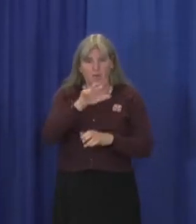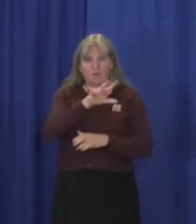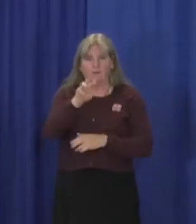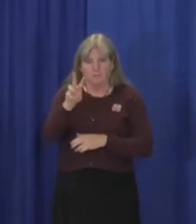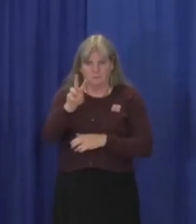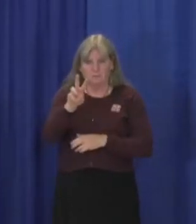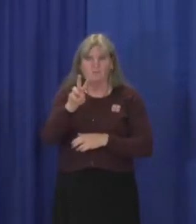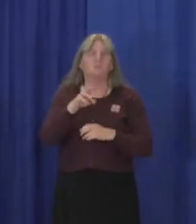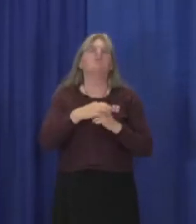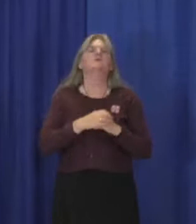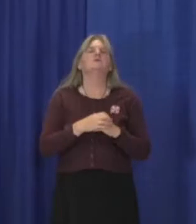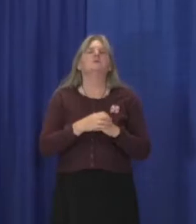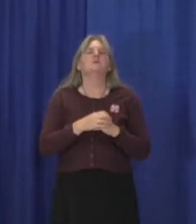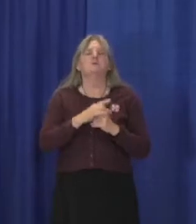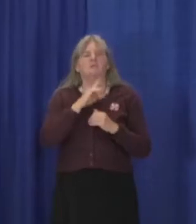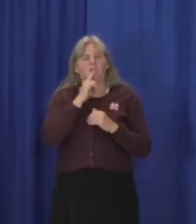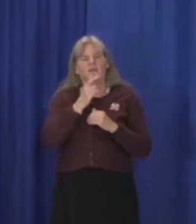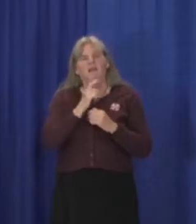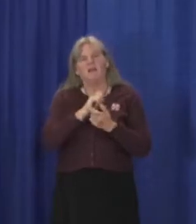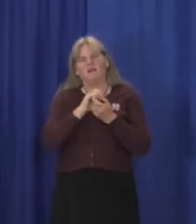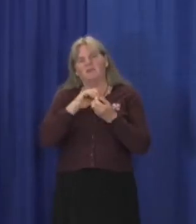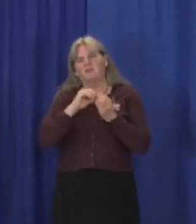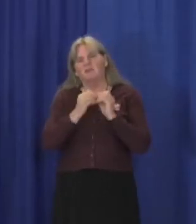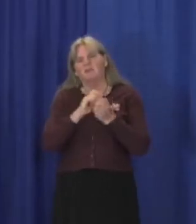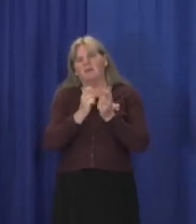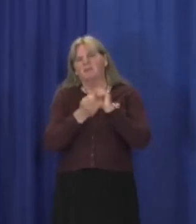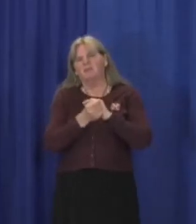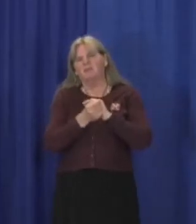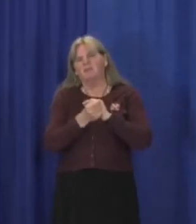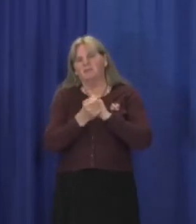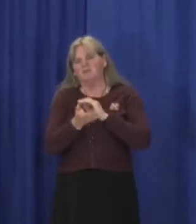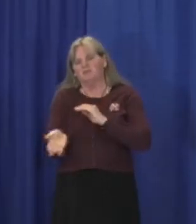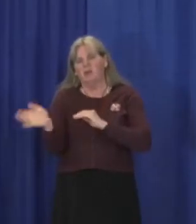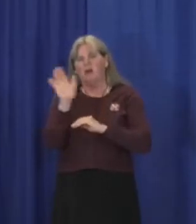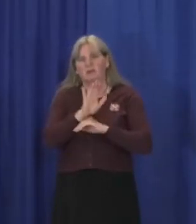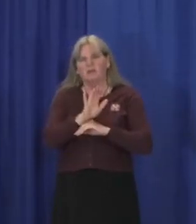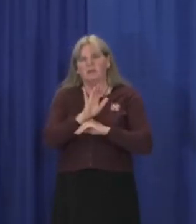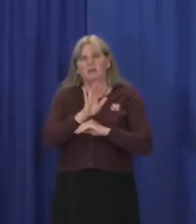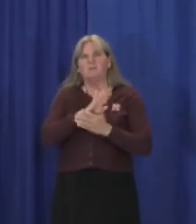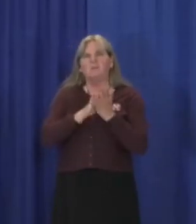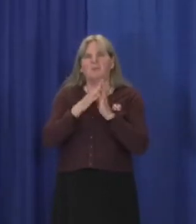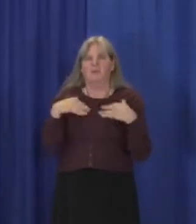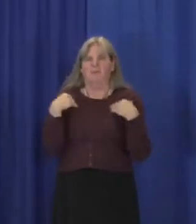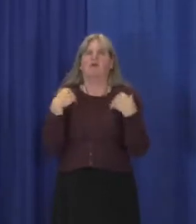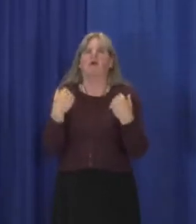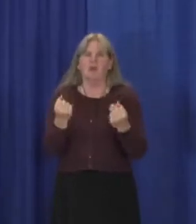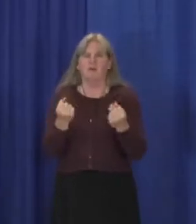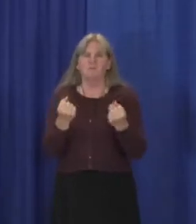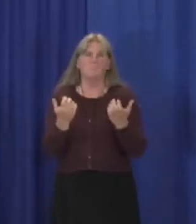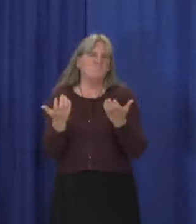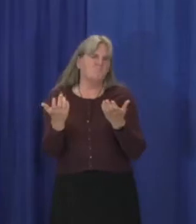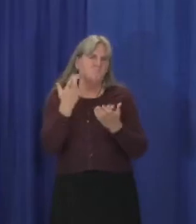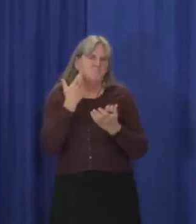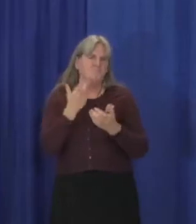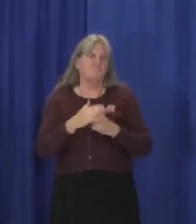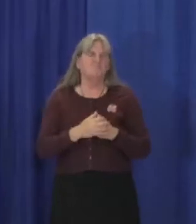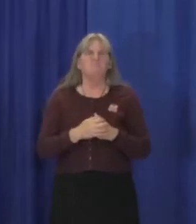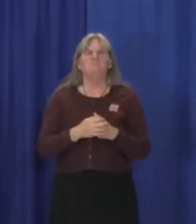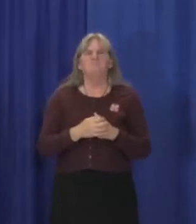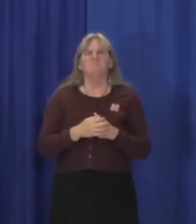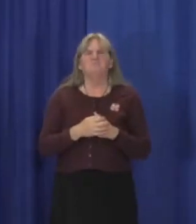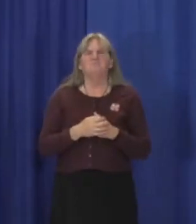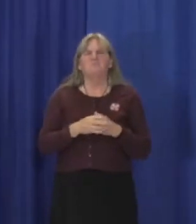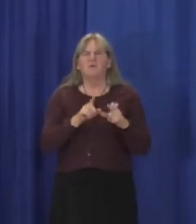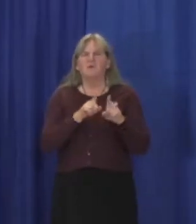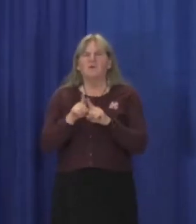36, though that number may change as new recoveries or cases get confirmed today.